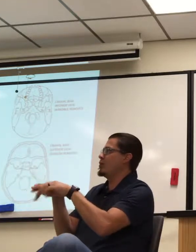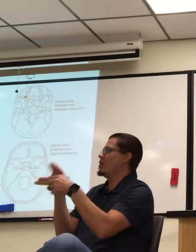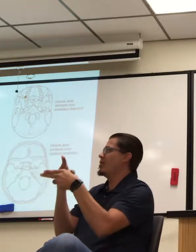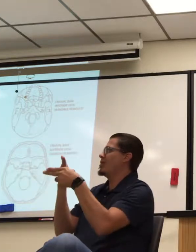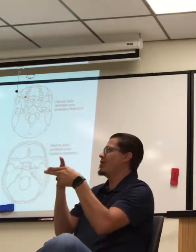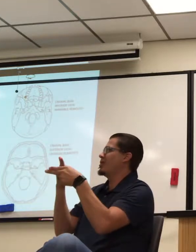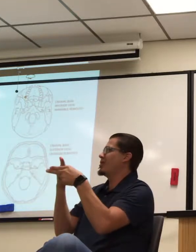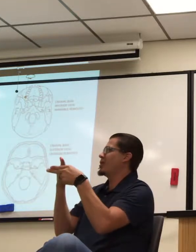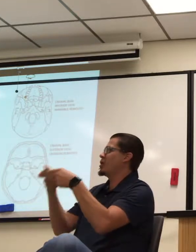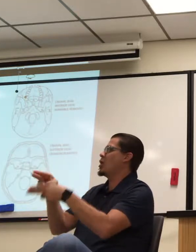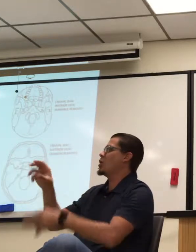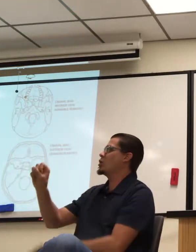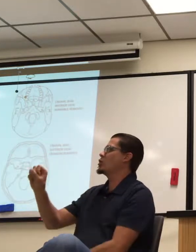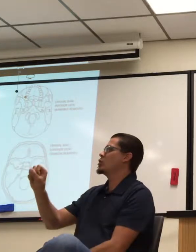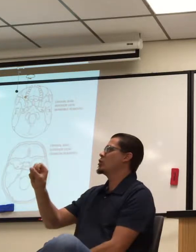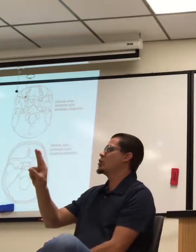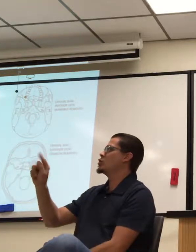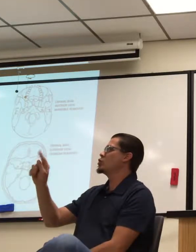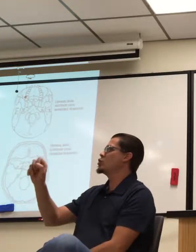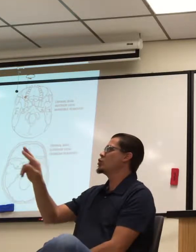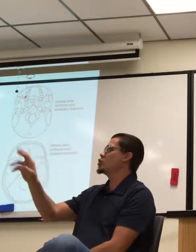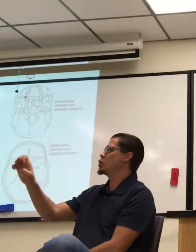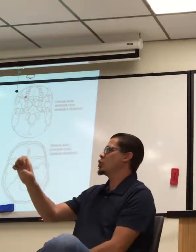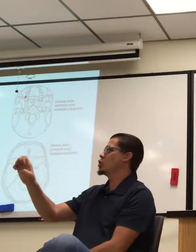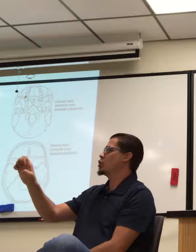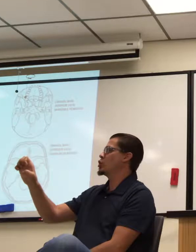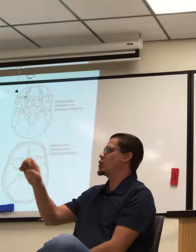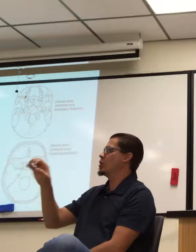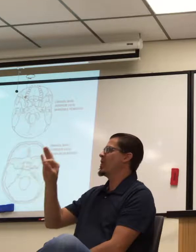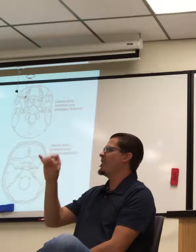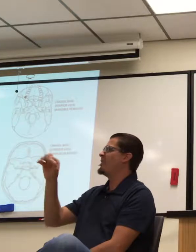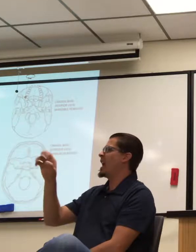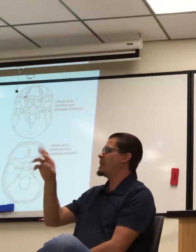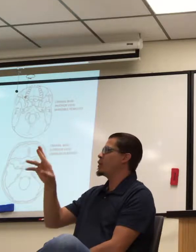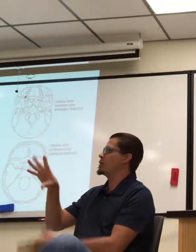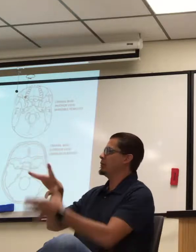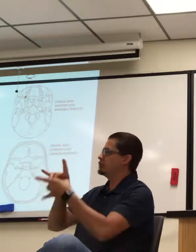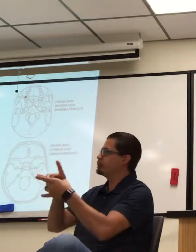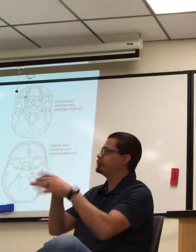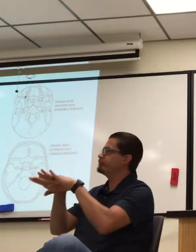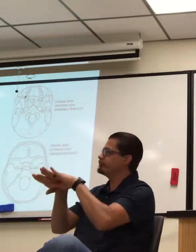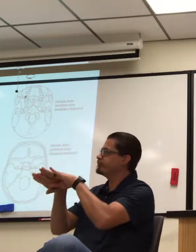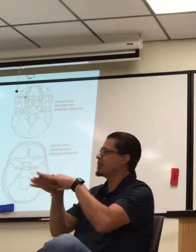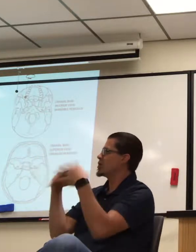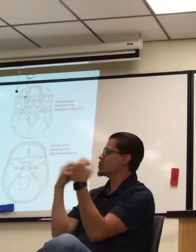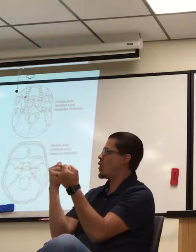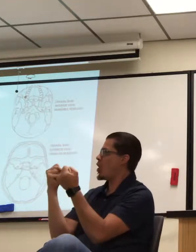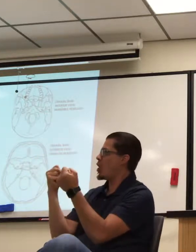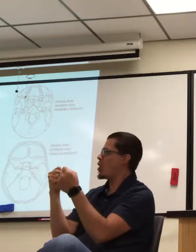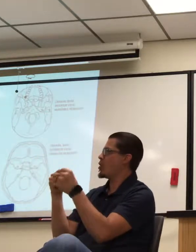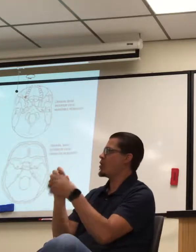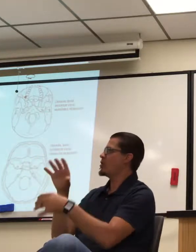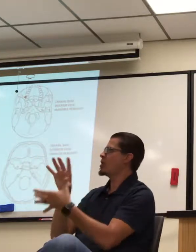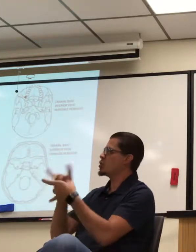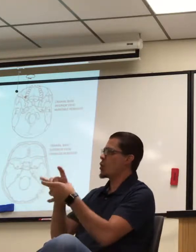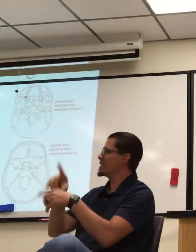In other words, the fibrous tissue that binds the bones together is so strong, the joints are